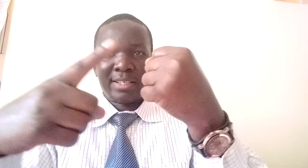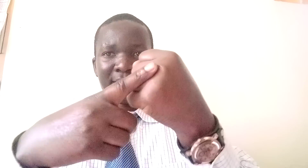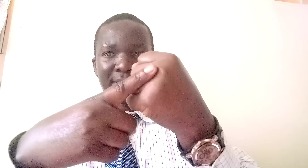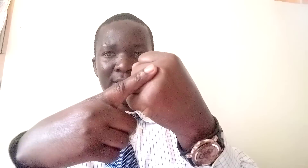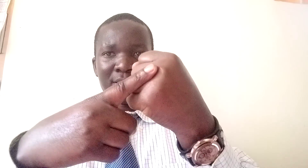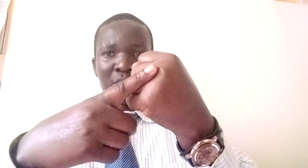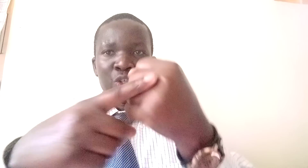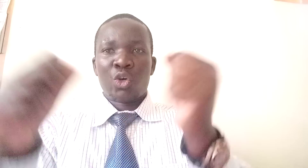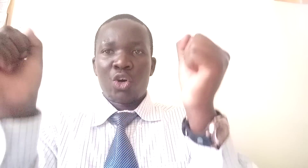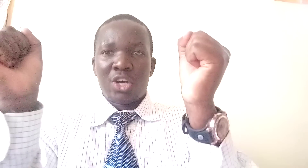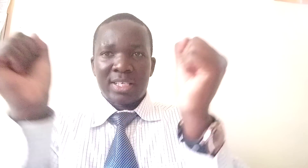6. So